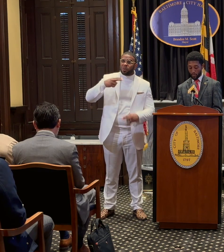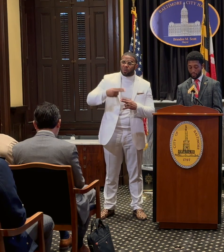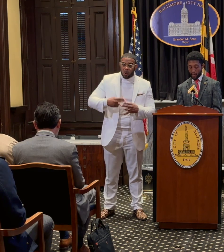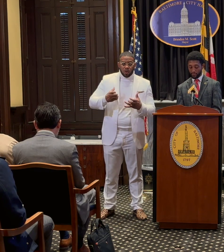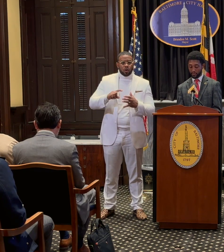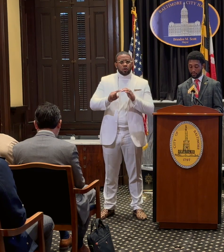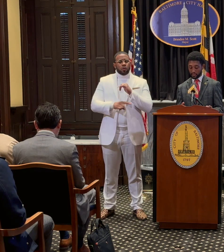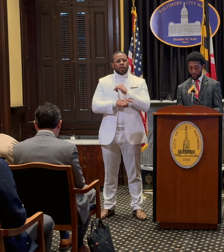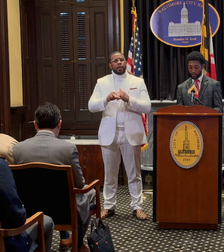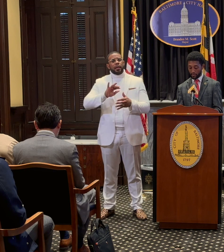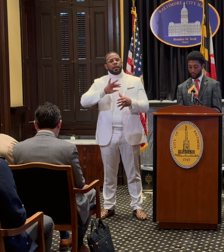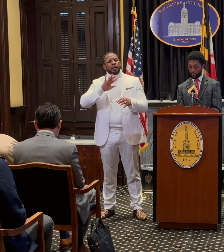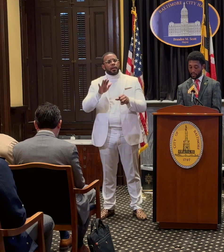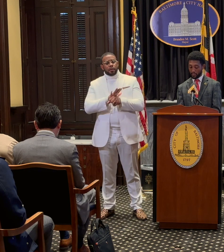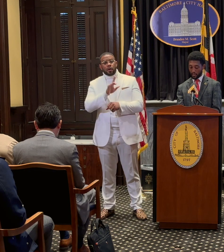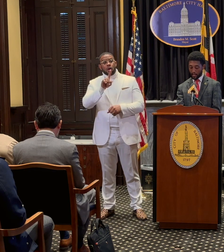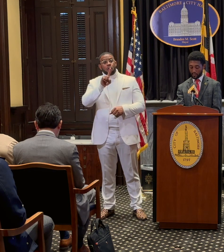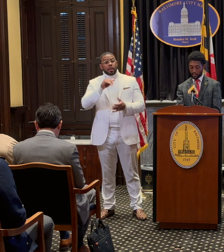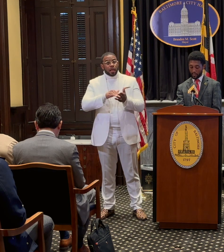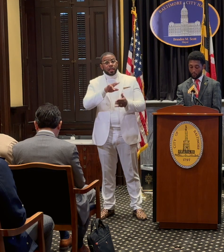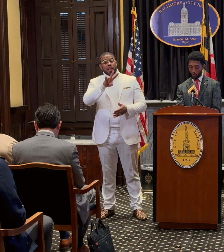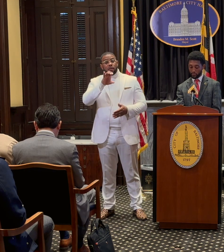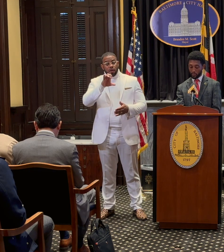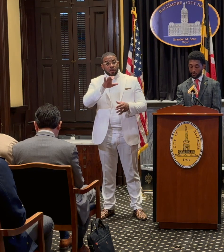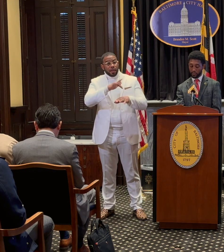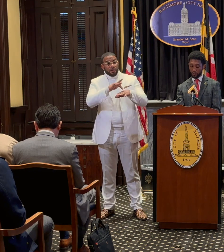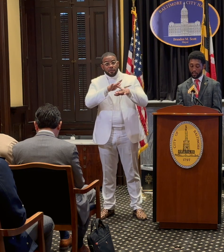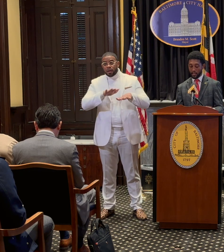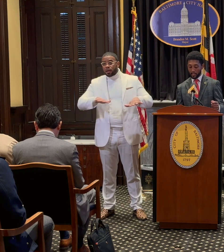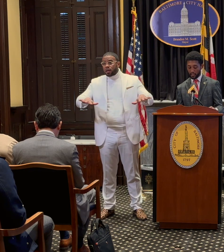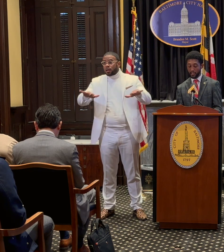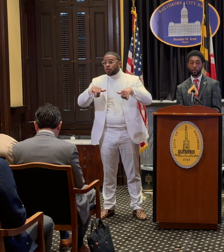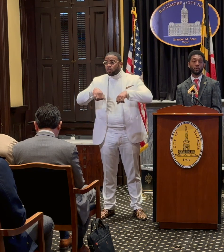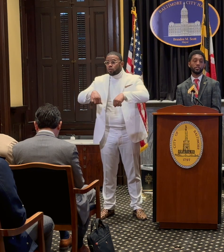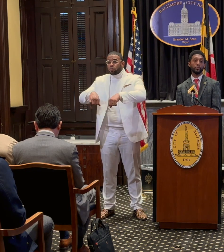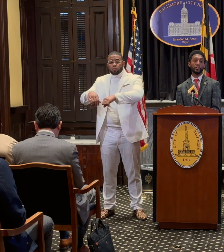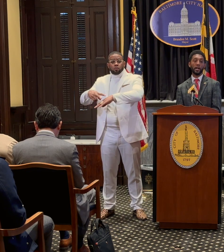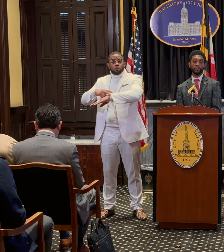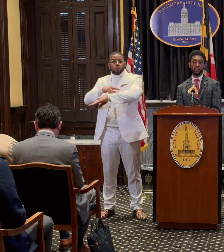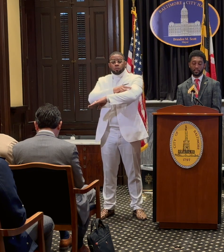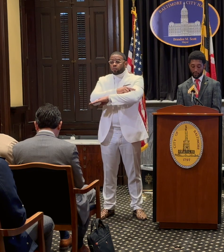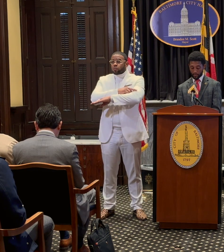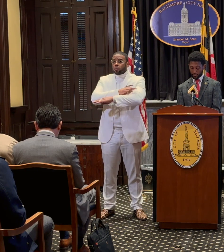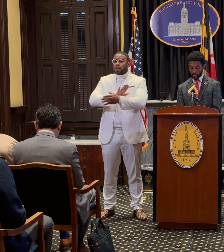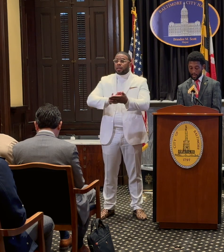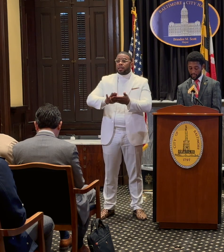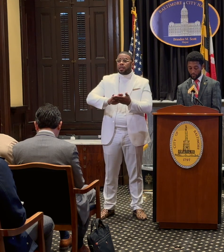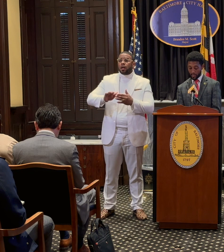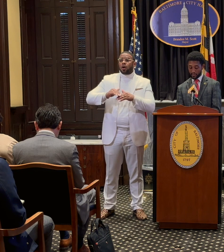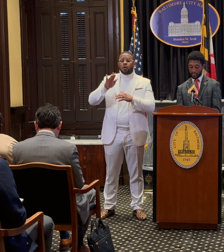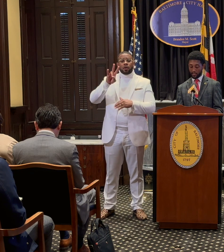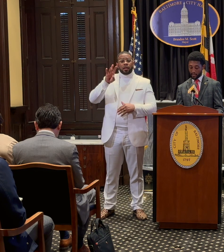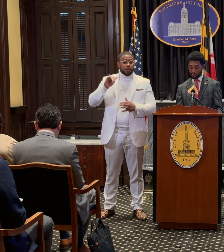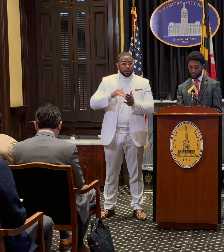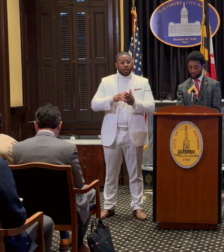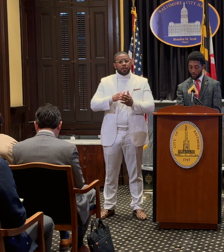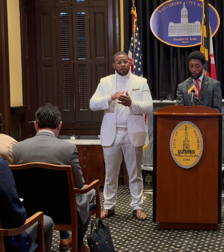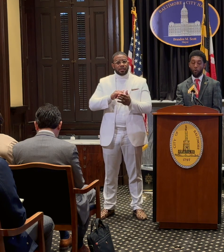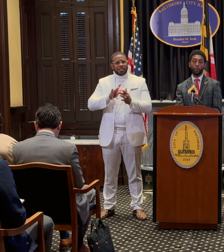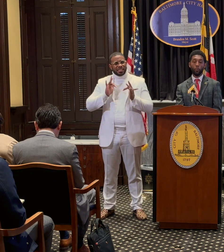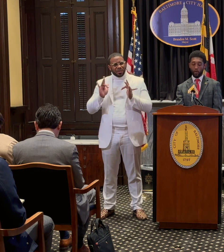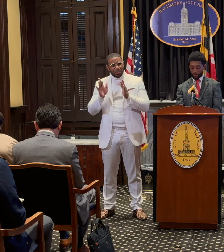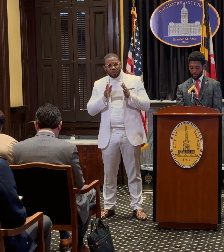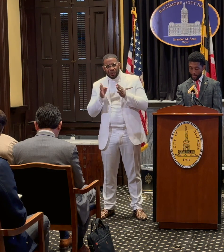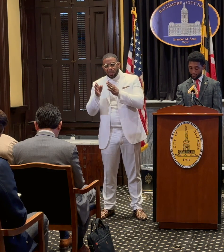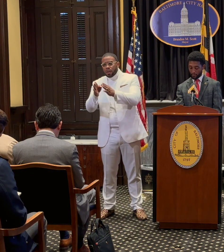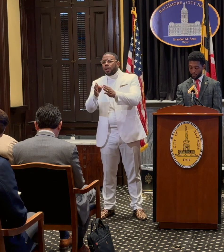completed 1,700 vacant lot cleaning and mowing services, cleaned over 2,700 alleyways, and emptied